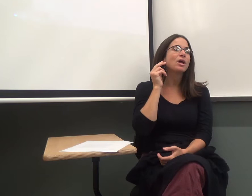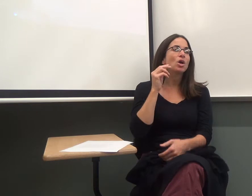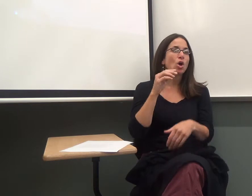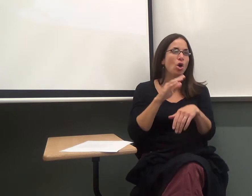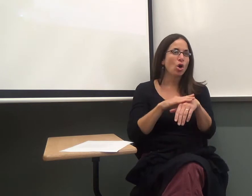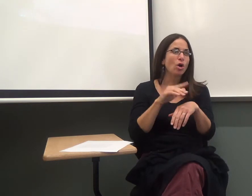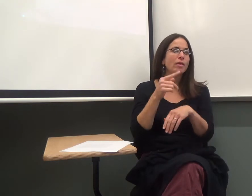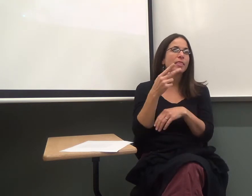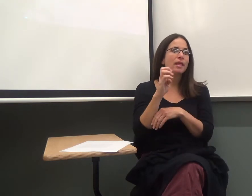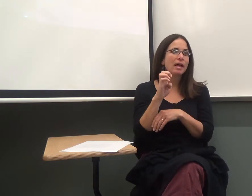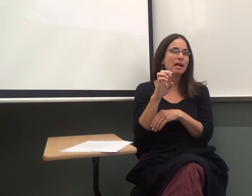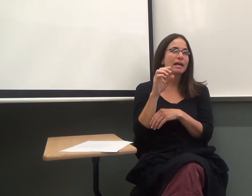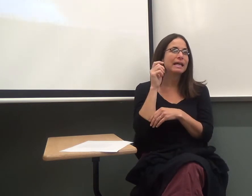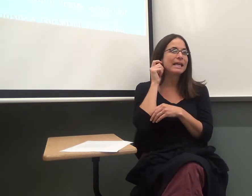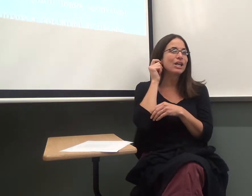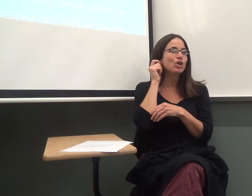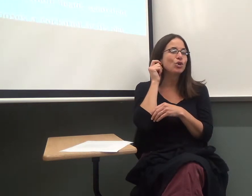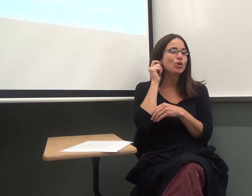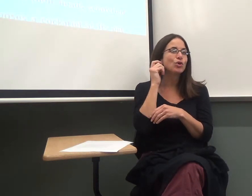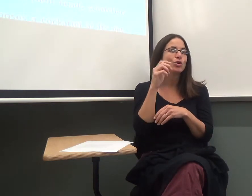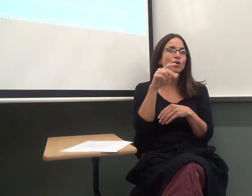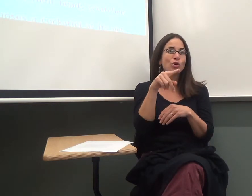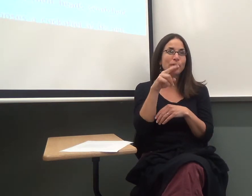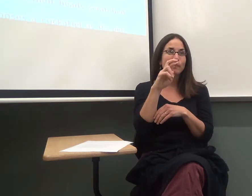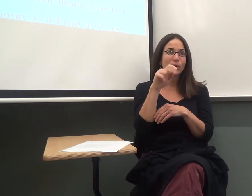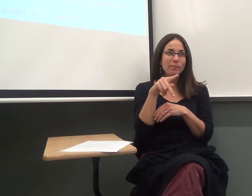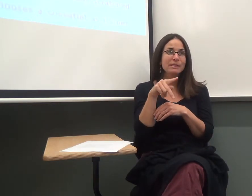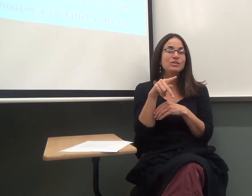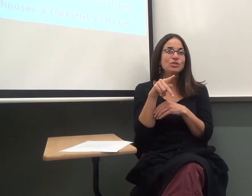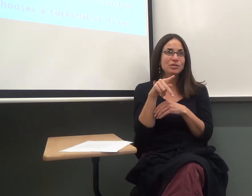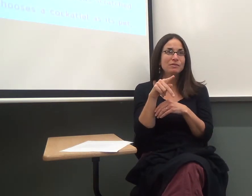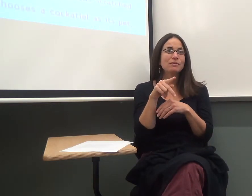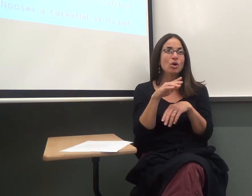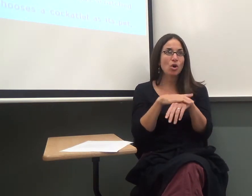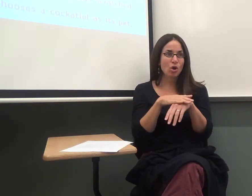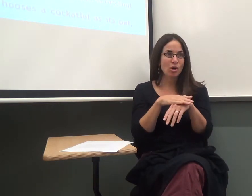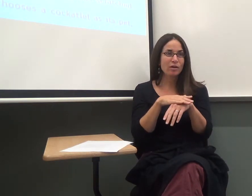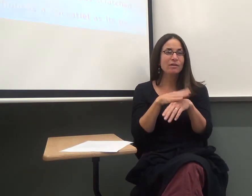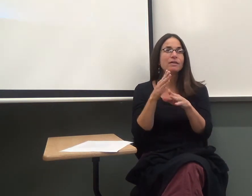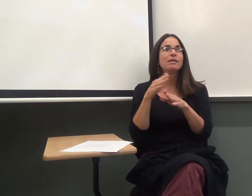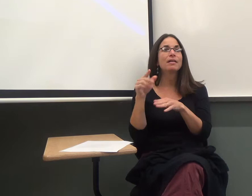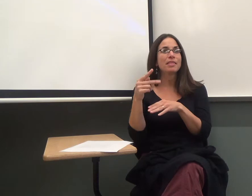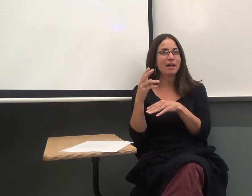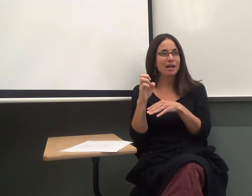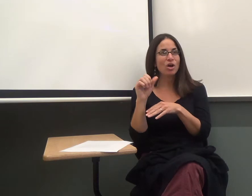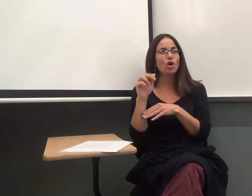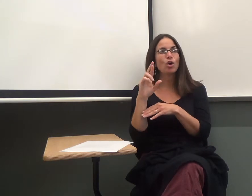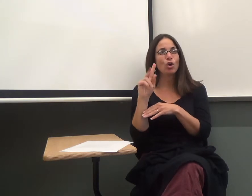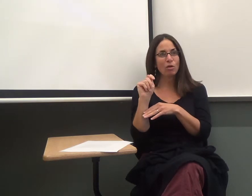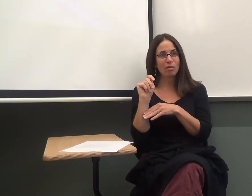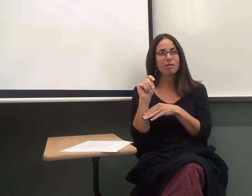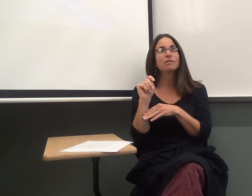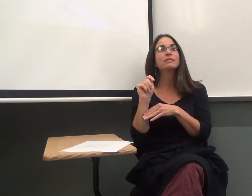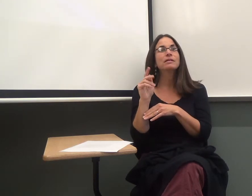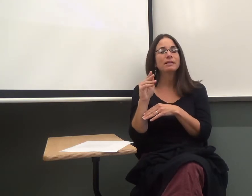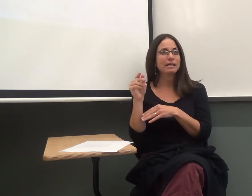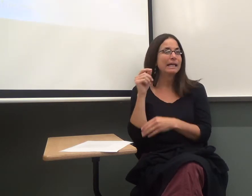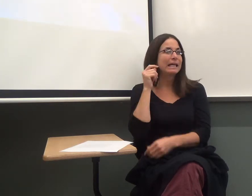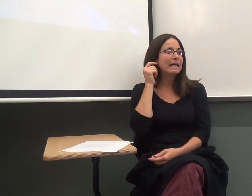Preposition. And then what comes next? Article, Article, good. and then the noun. Then